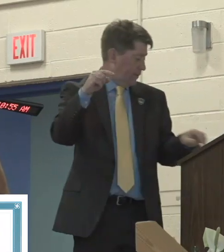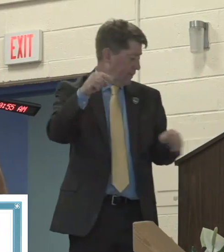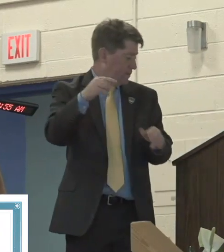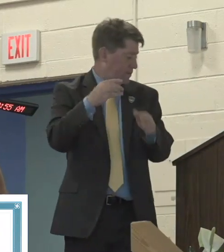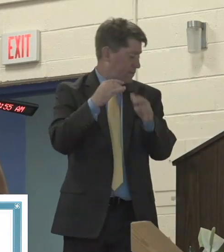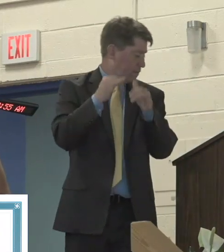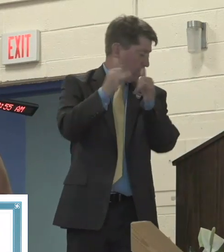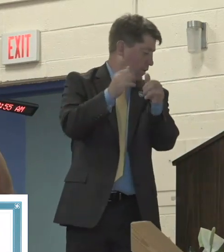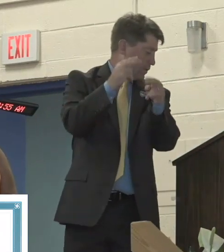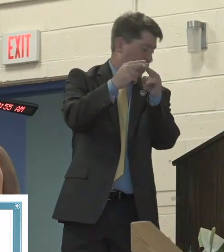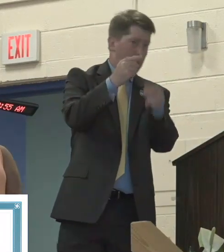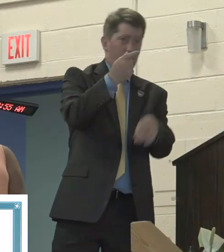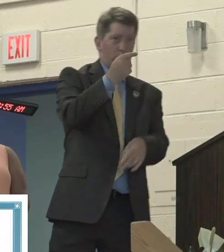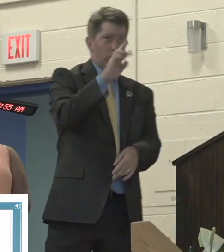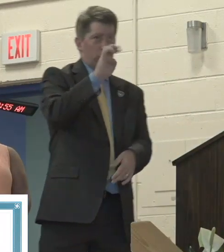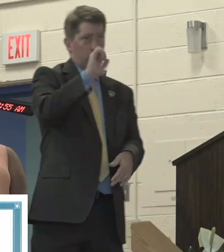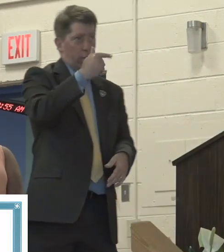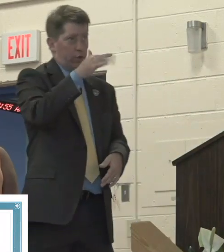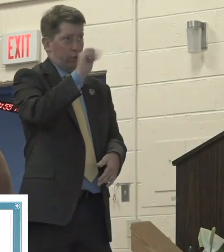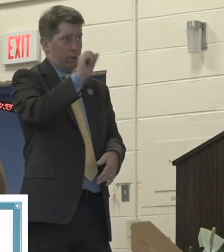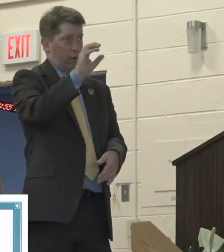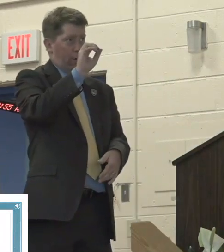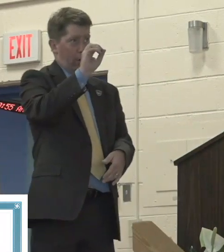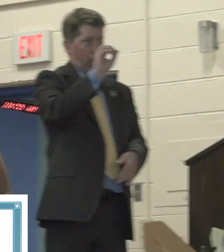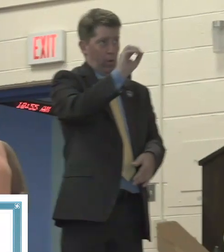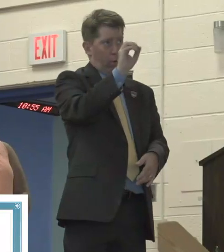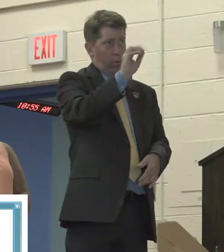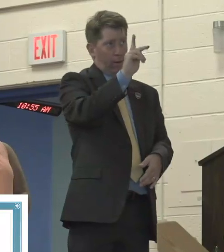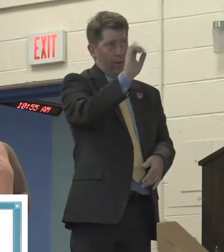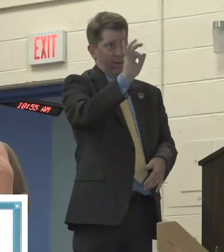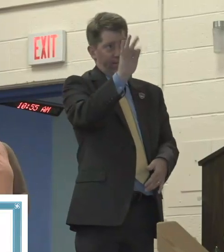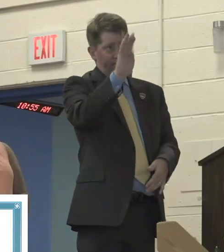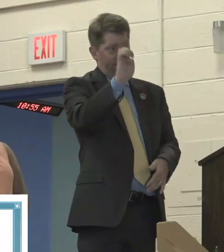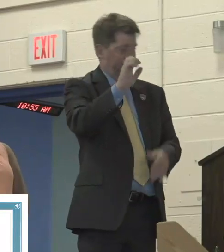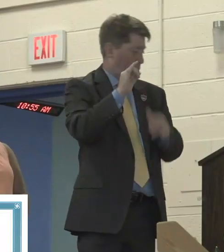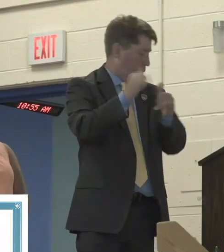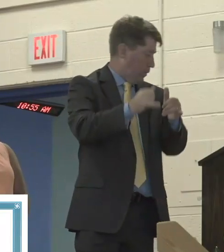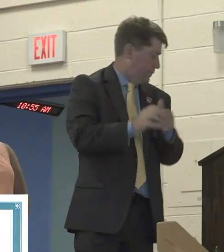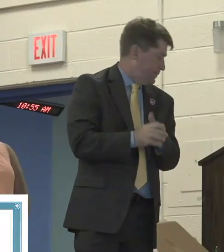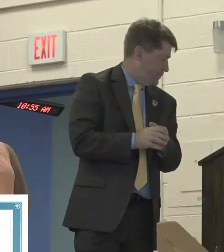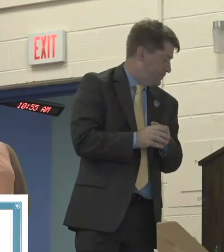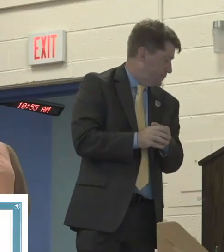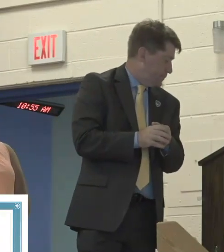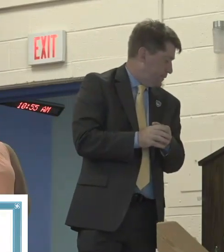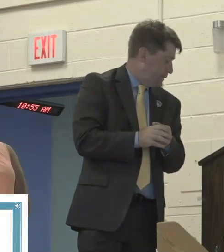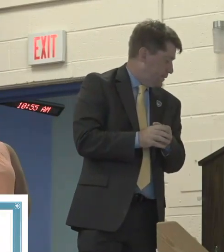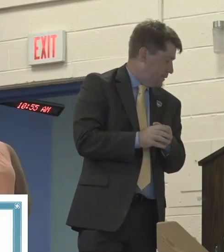Okay, so the next award is the Georgia O'Keeffe Award.